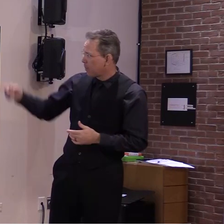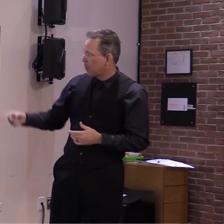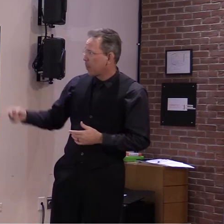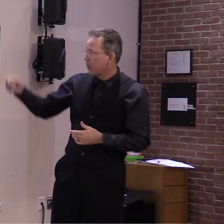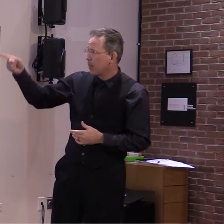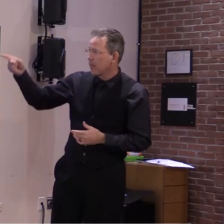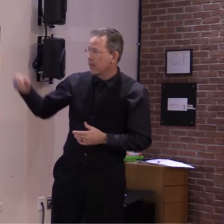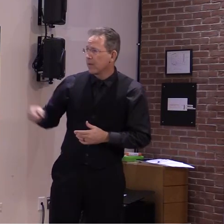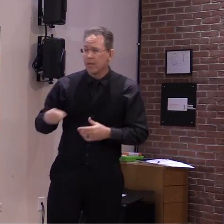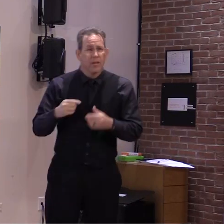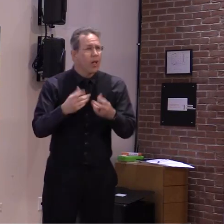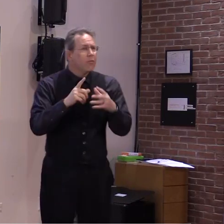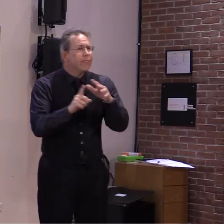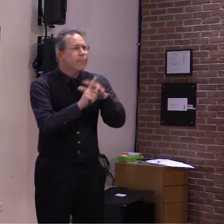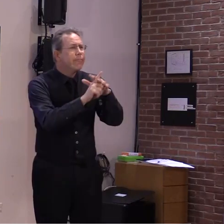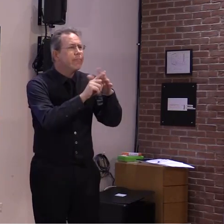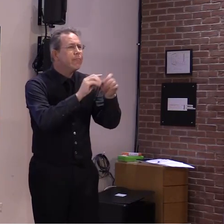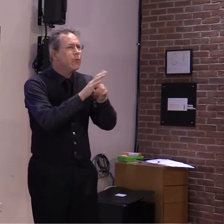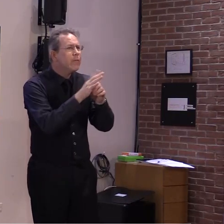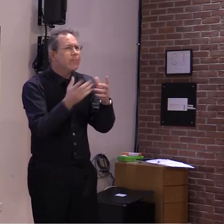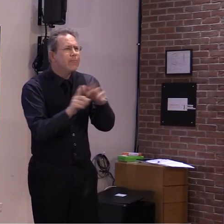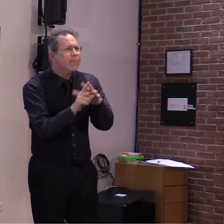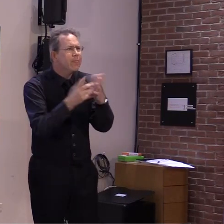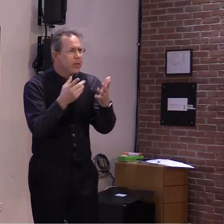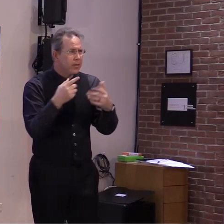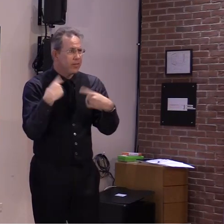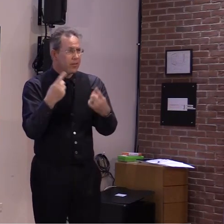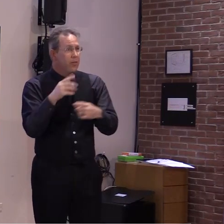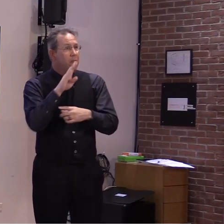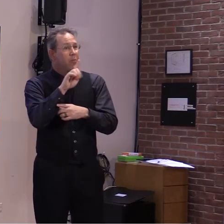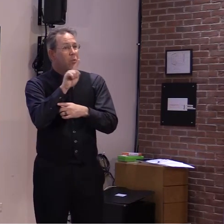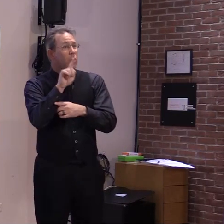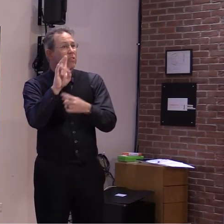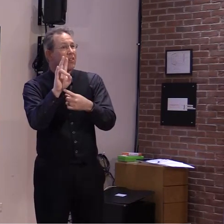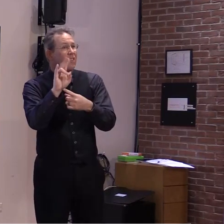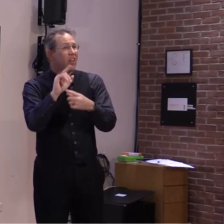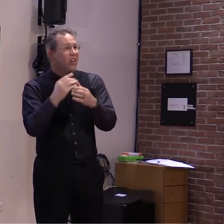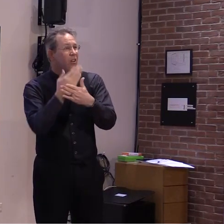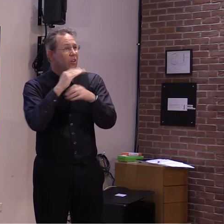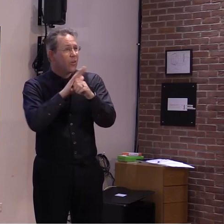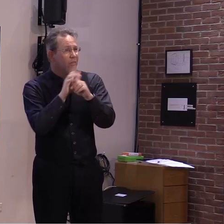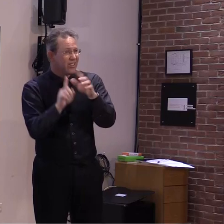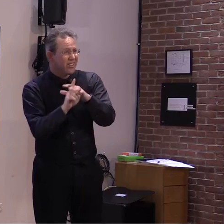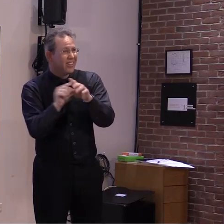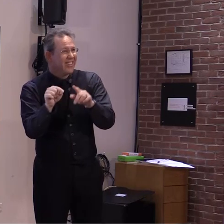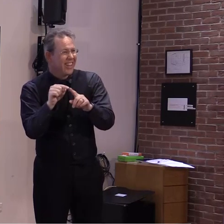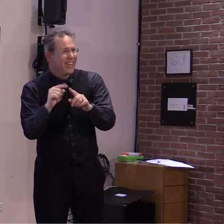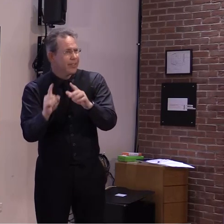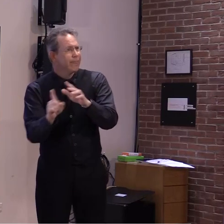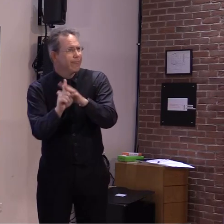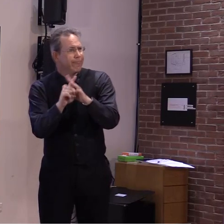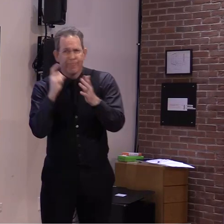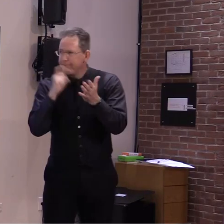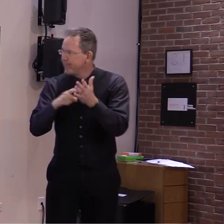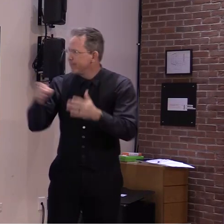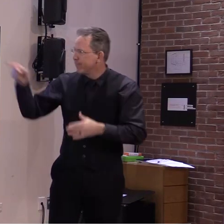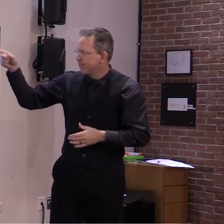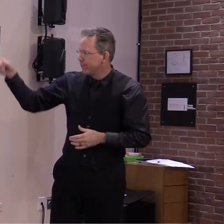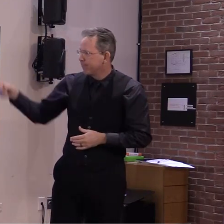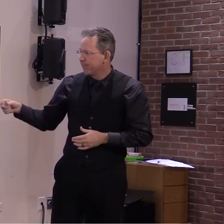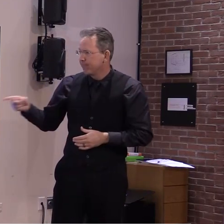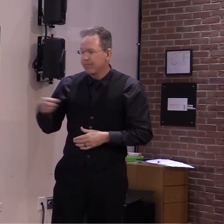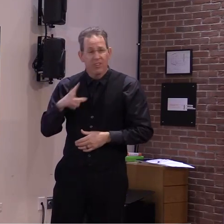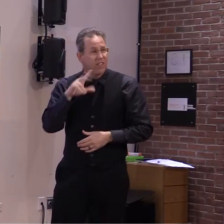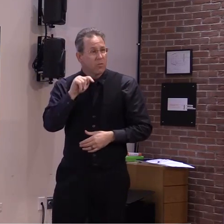can see that the increased growth of the B.1.1 variant does appear to be having a significant impact on